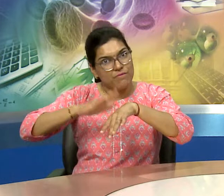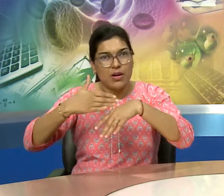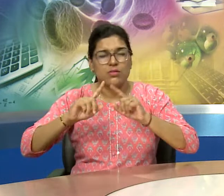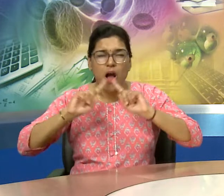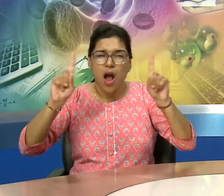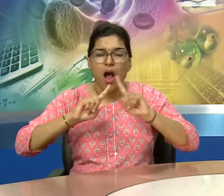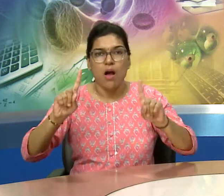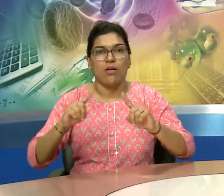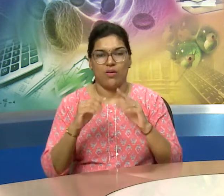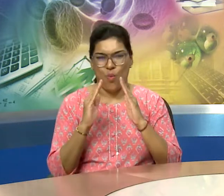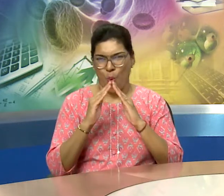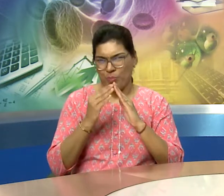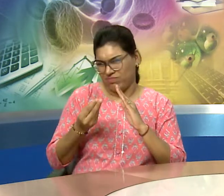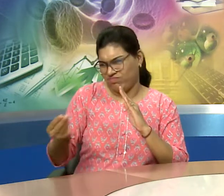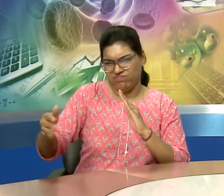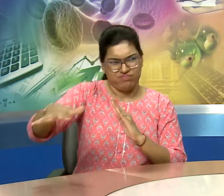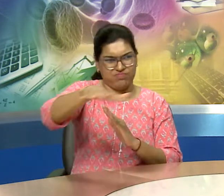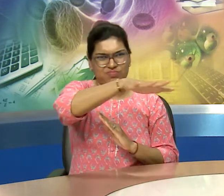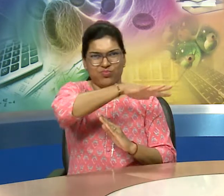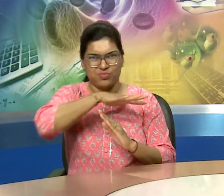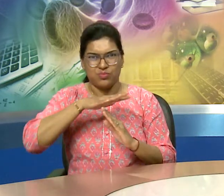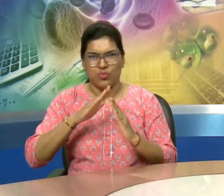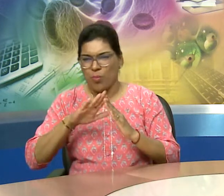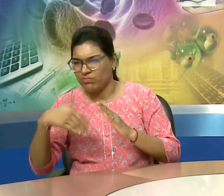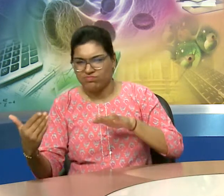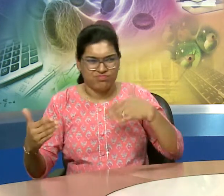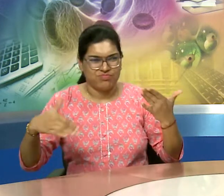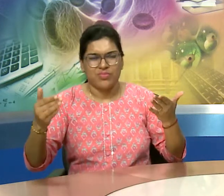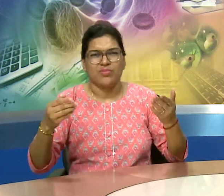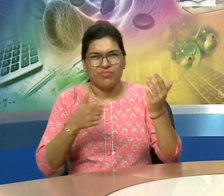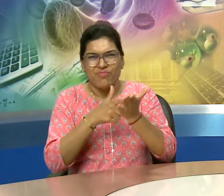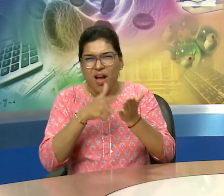Because mother was crying in pain, so the neighboring peasants,